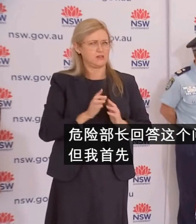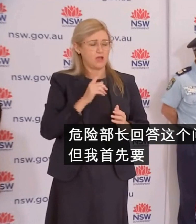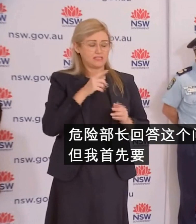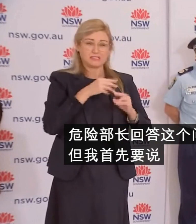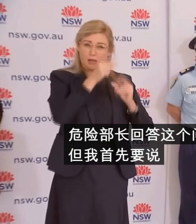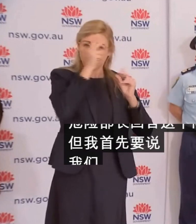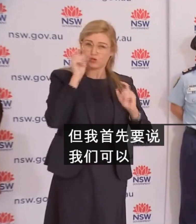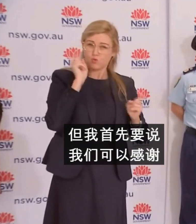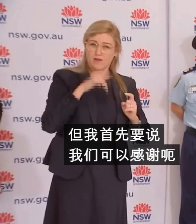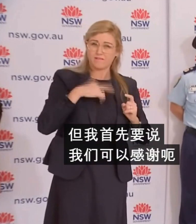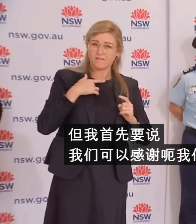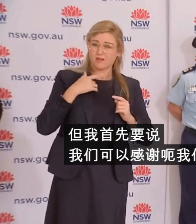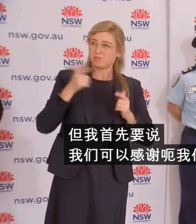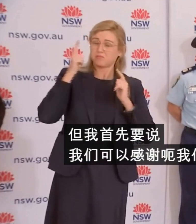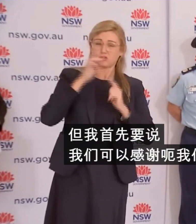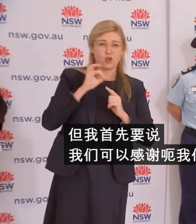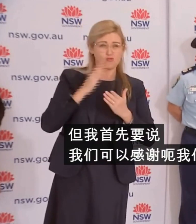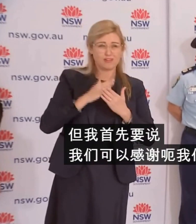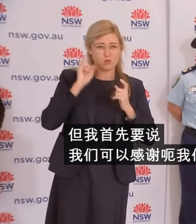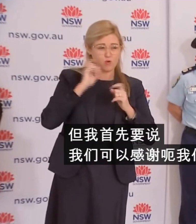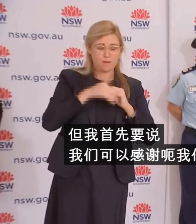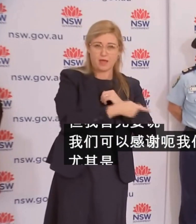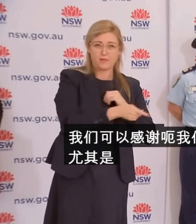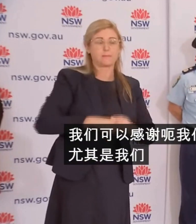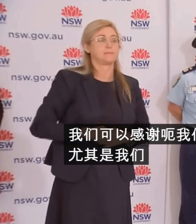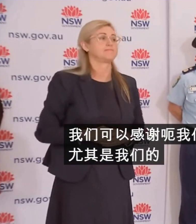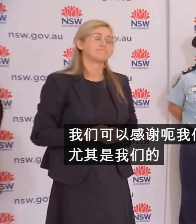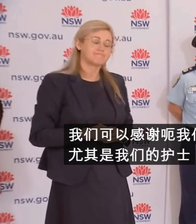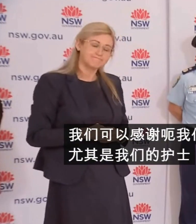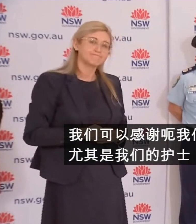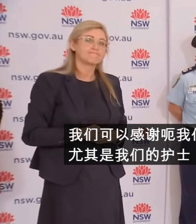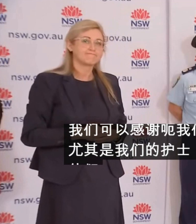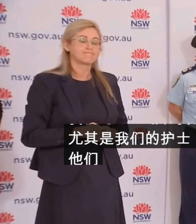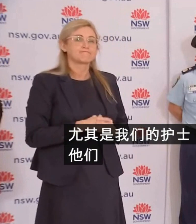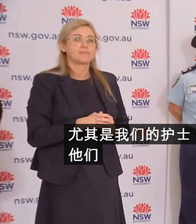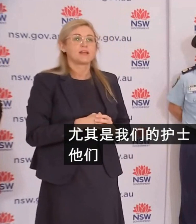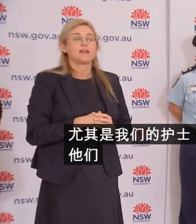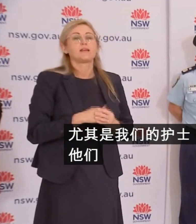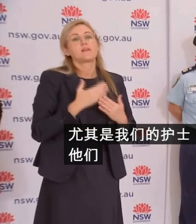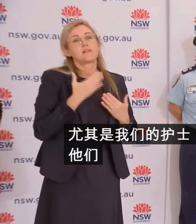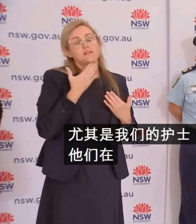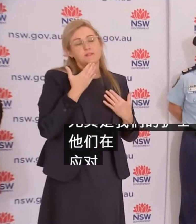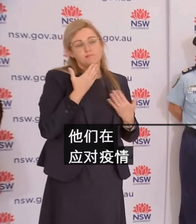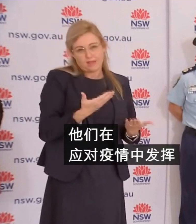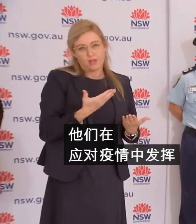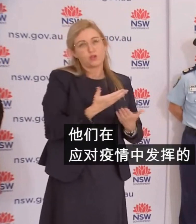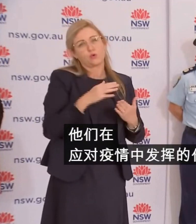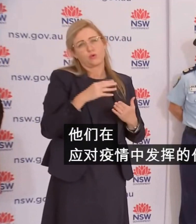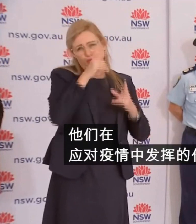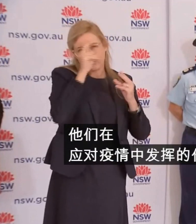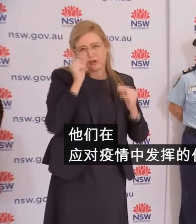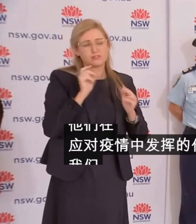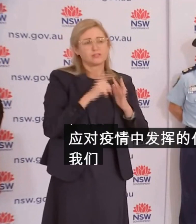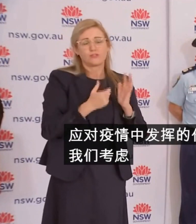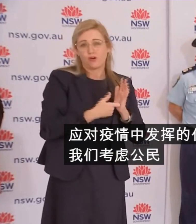I'll just start by saying, can we thank all of our frontline workers, especially our nurses, for the role they're playing in dealing with the outbreak. And